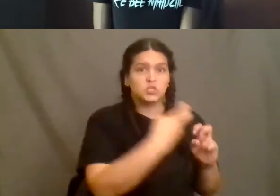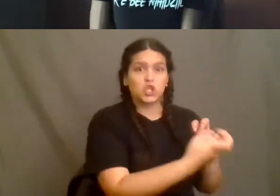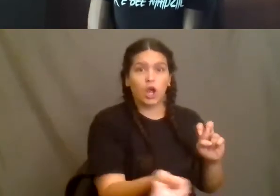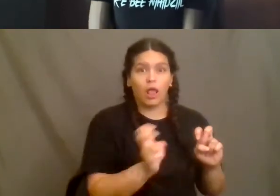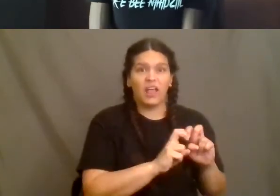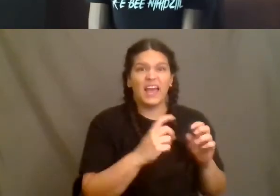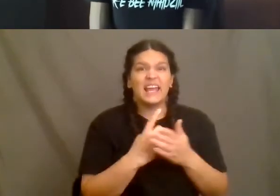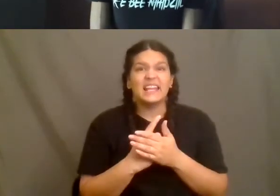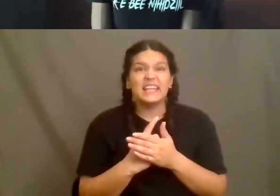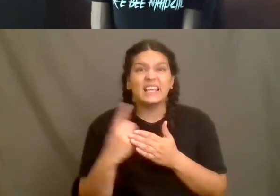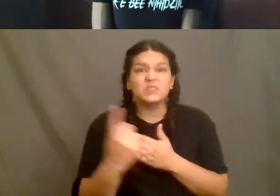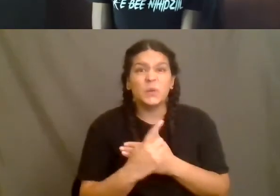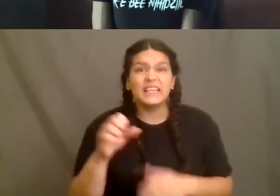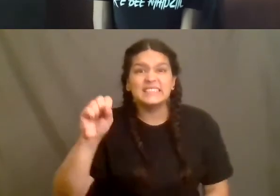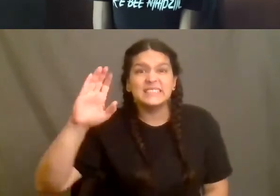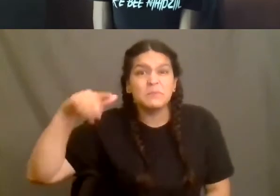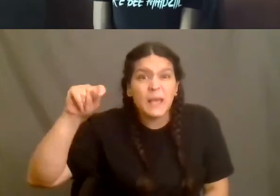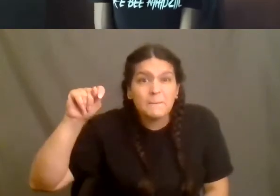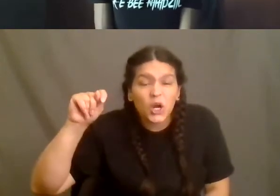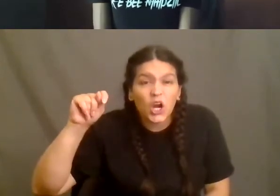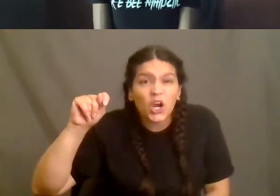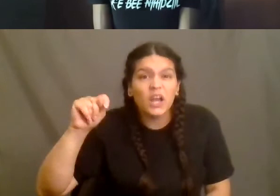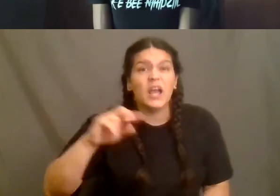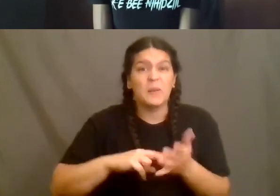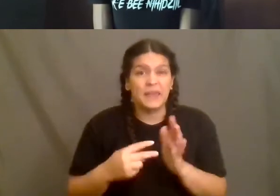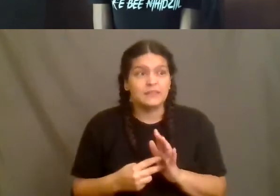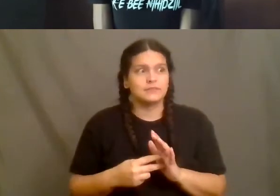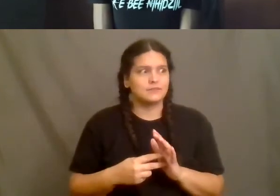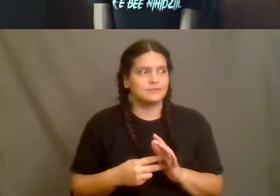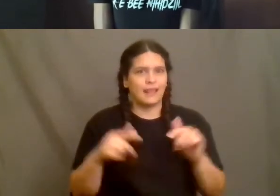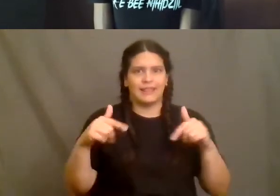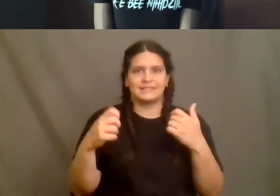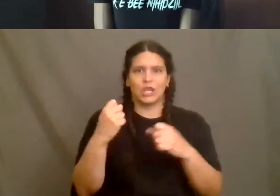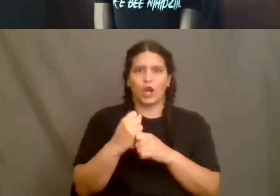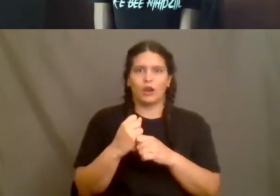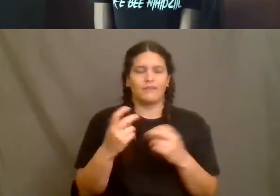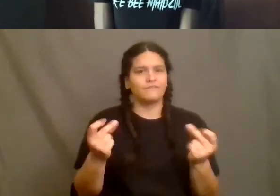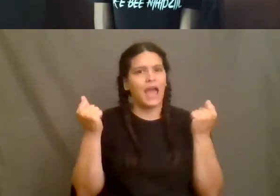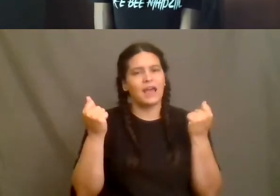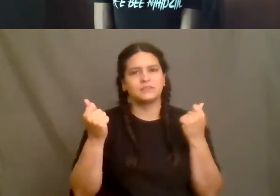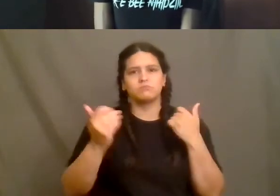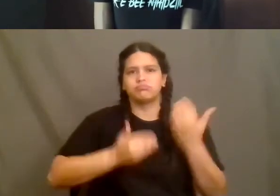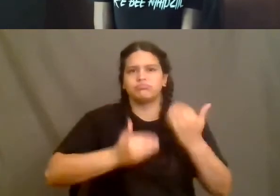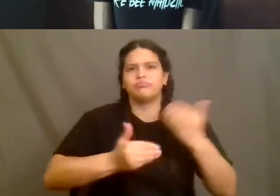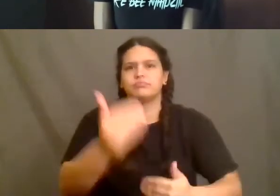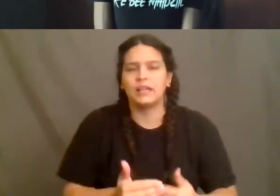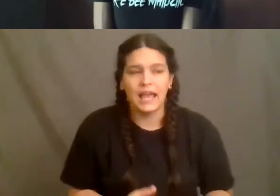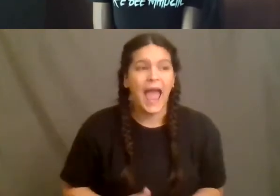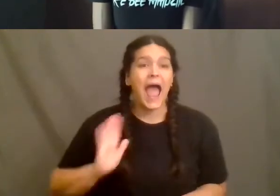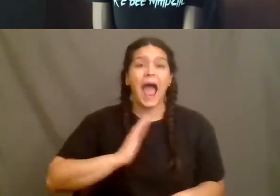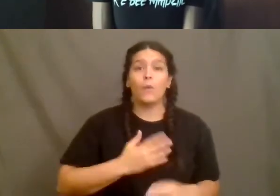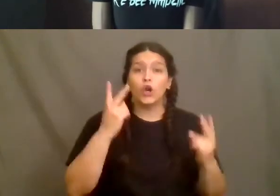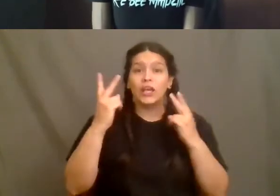is flying through very quickly. Our guest that we have kicking off September is